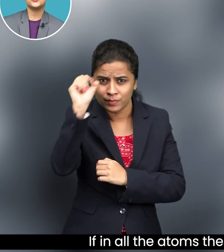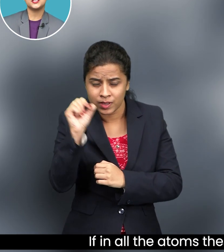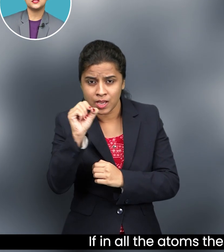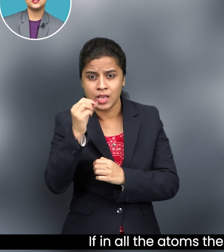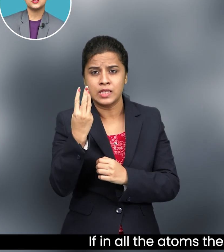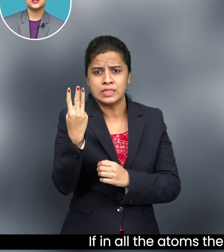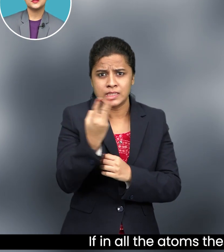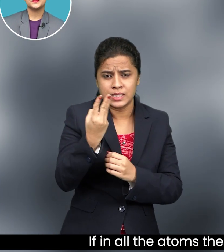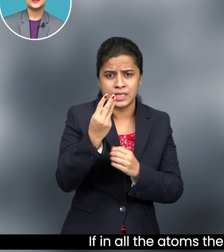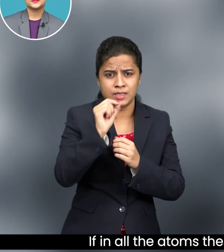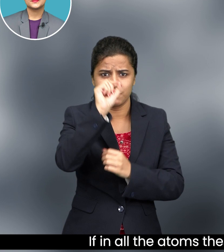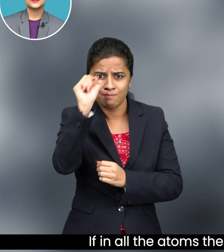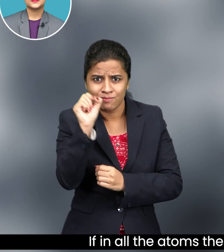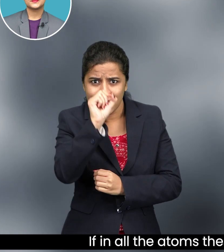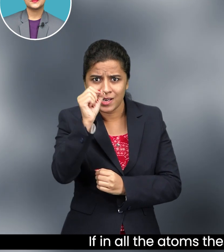are present,